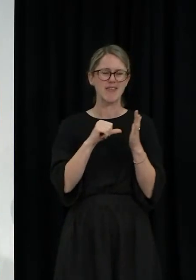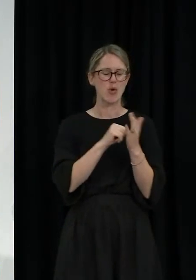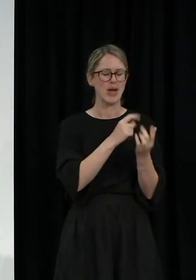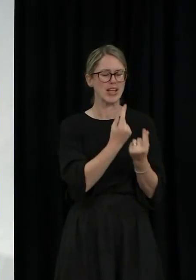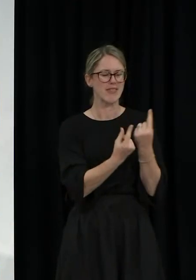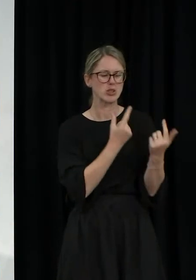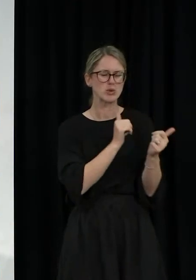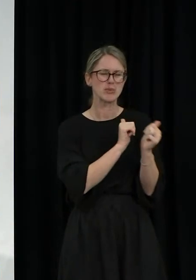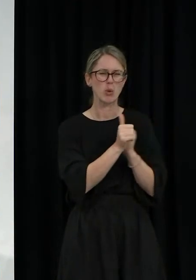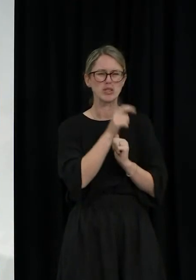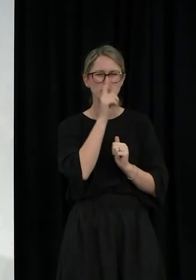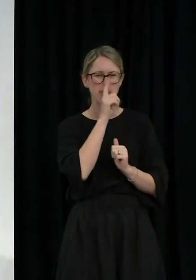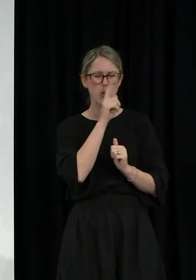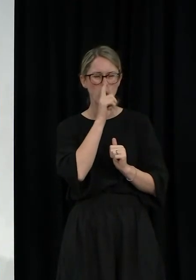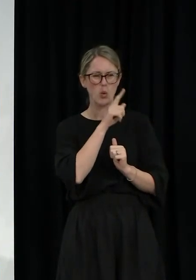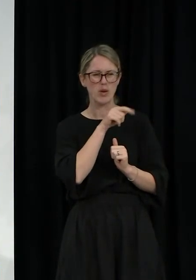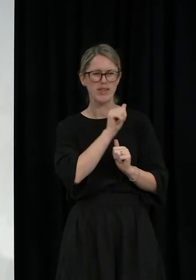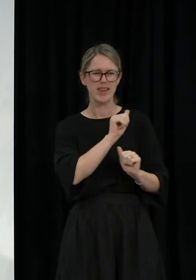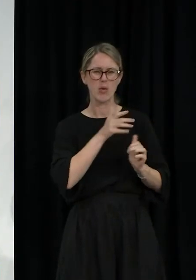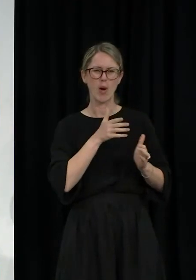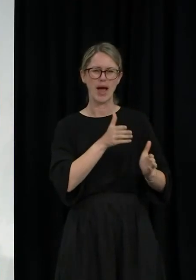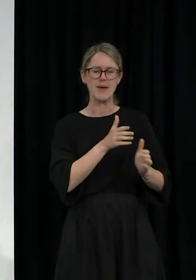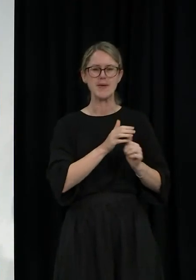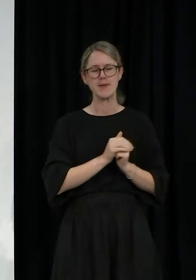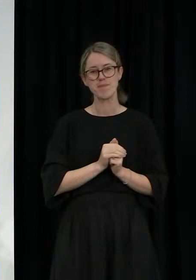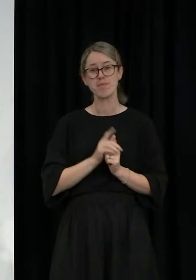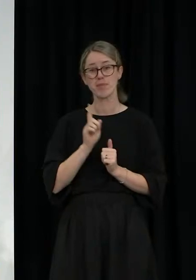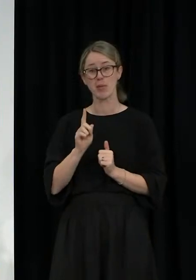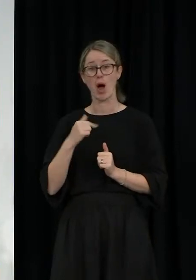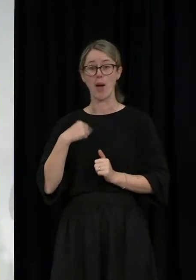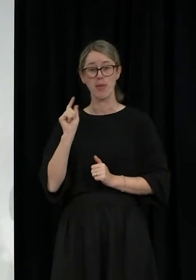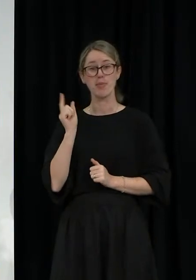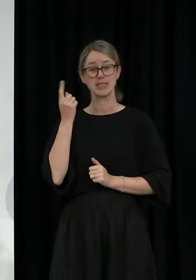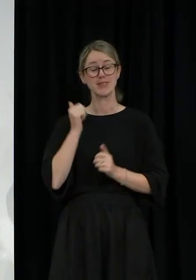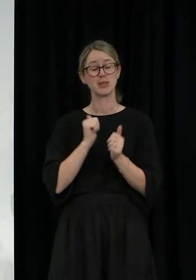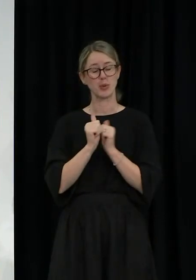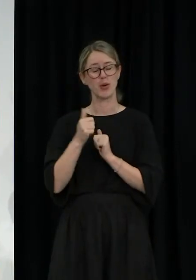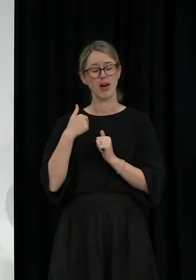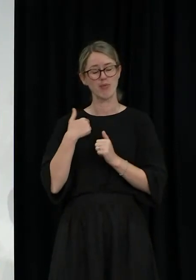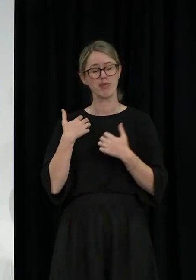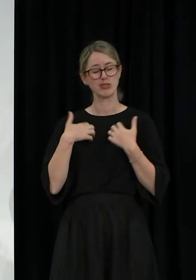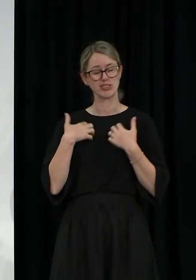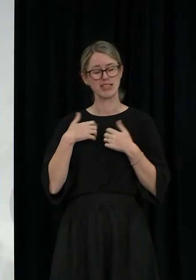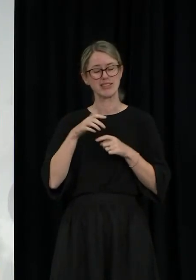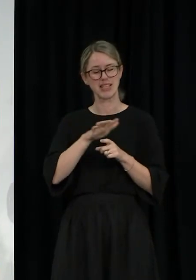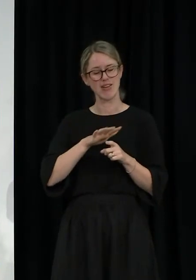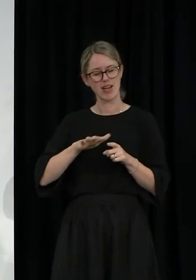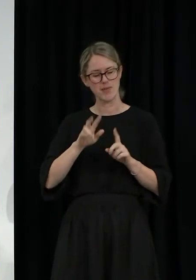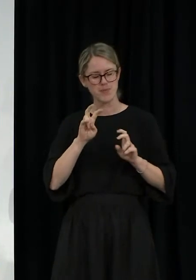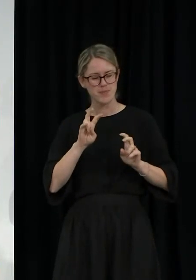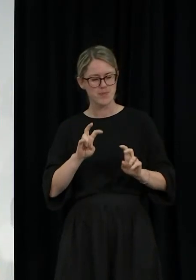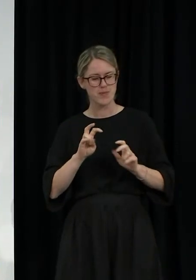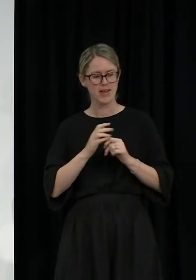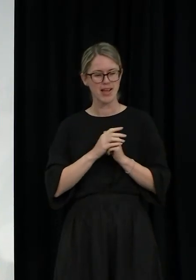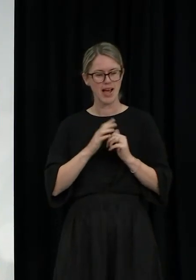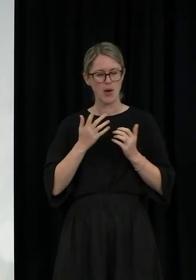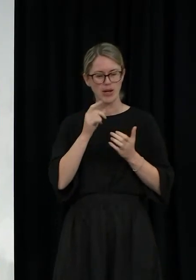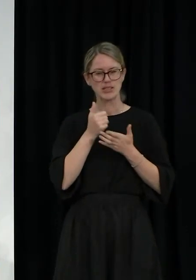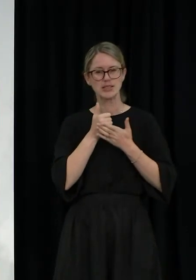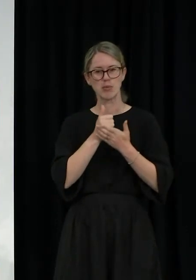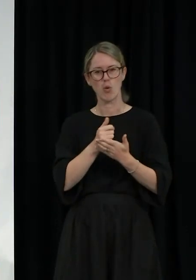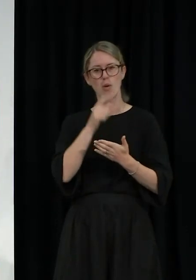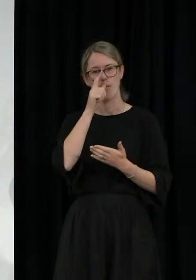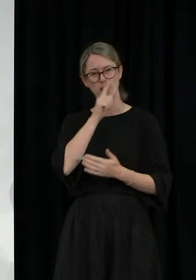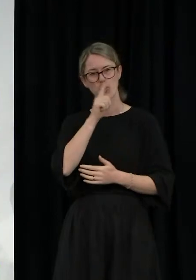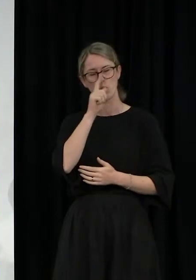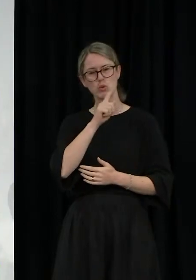sports people and how they work. But as I say, as the Minister of Sport, I continue to take an interest in doing what I can to support people